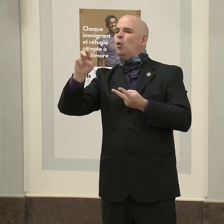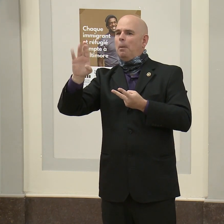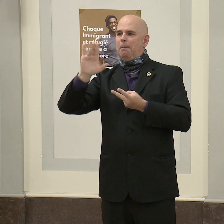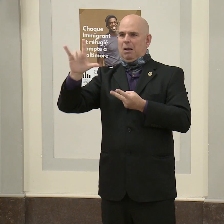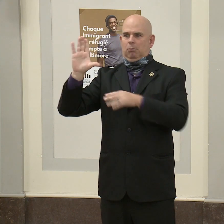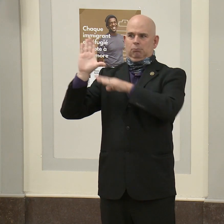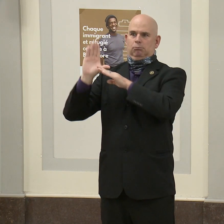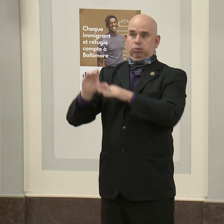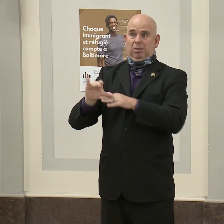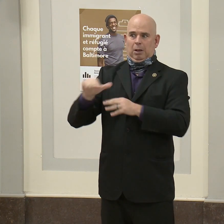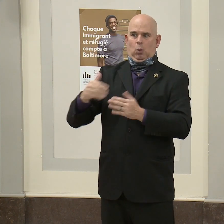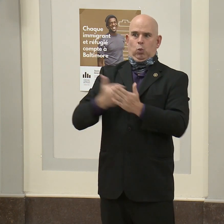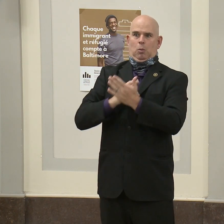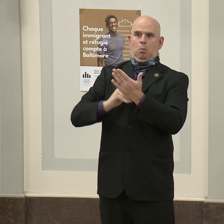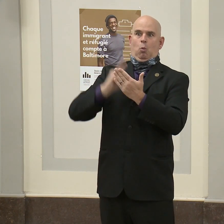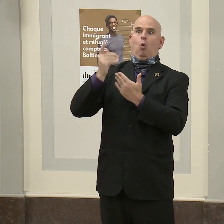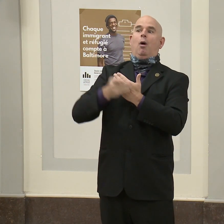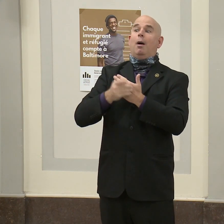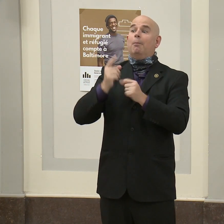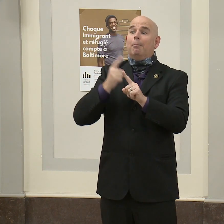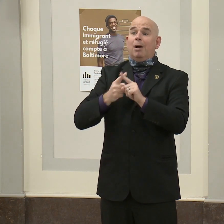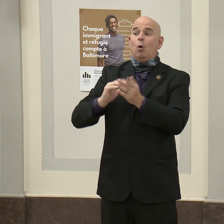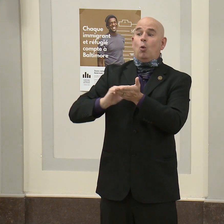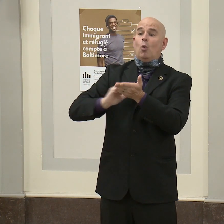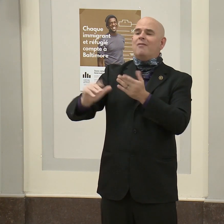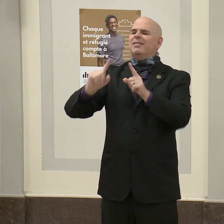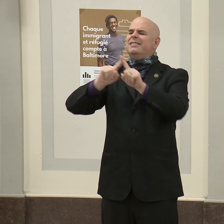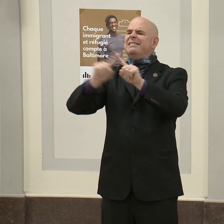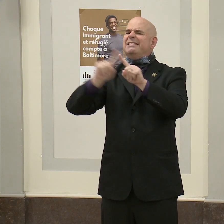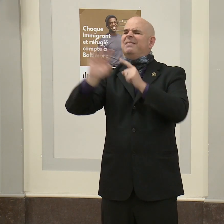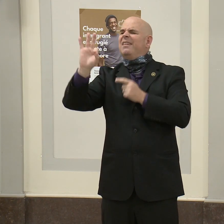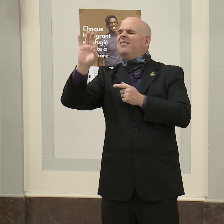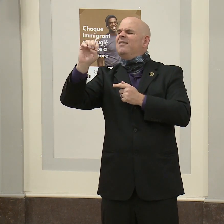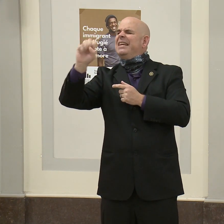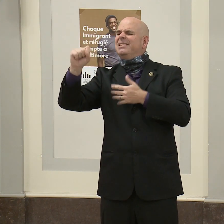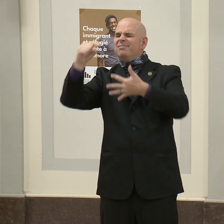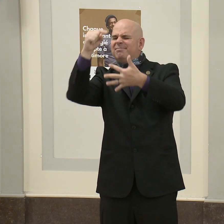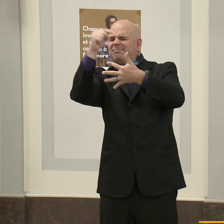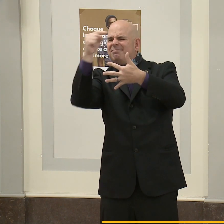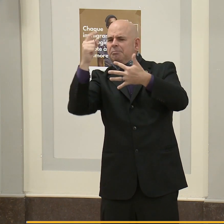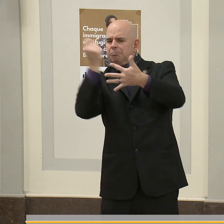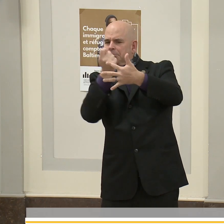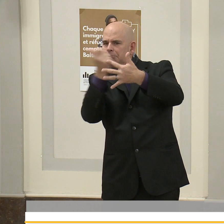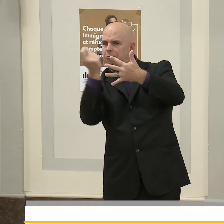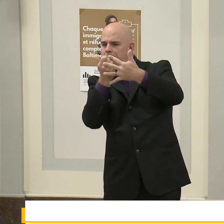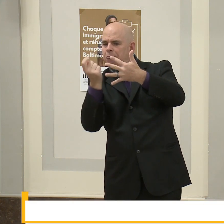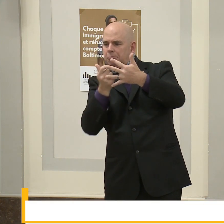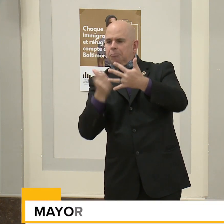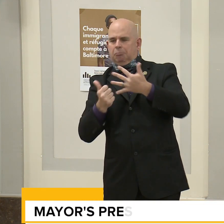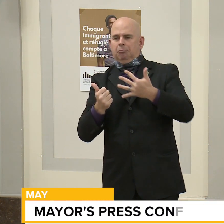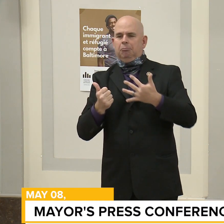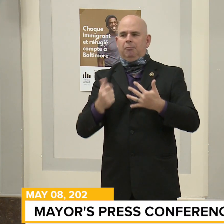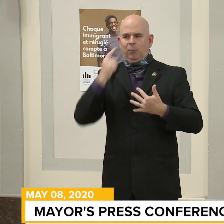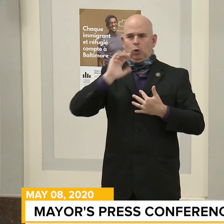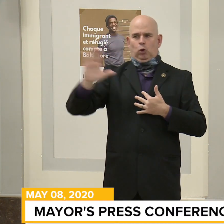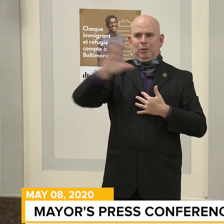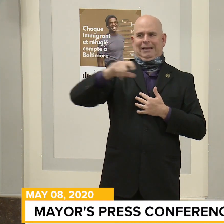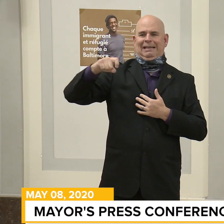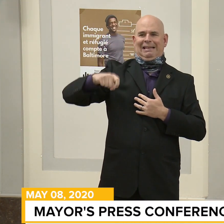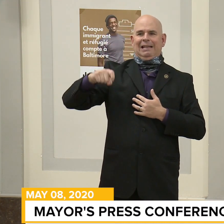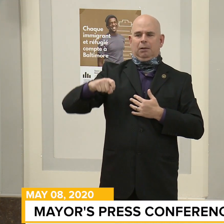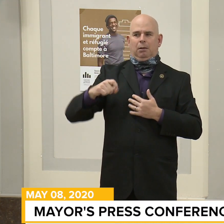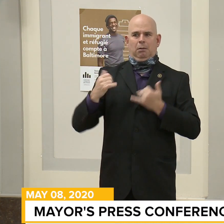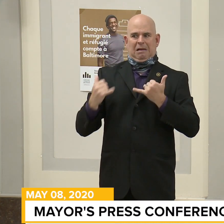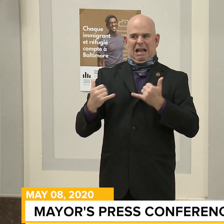stormwater remediation fees. Water bills will resume today after delays due to the city's pandemic response,